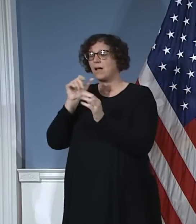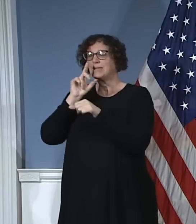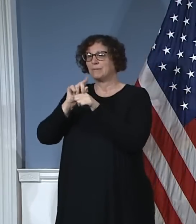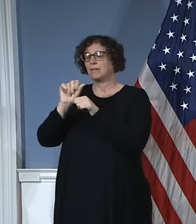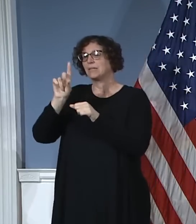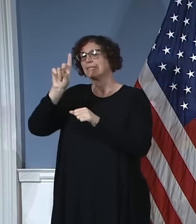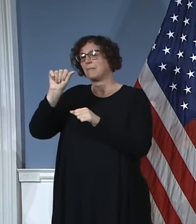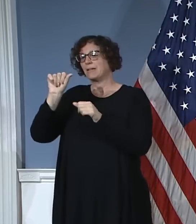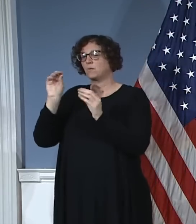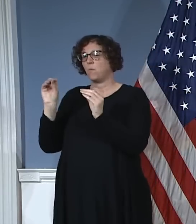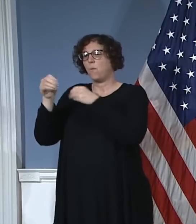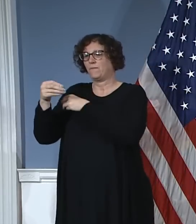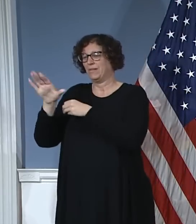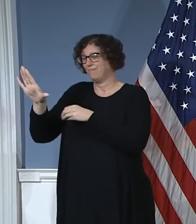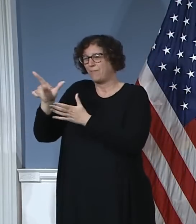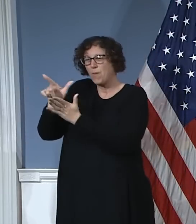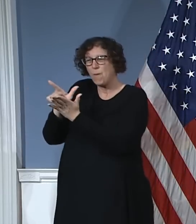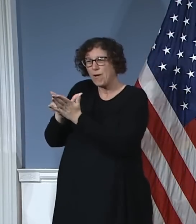this stuff is very complex.